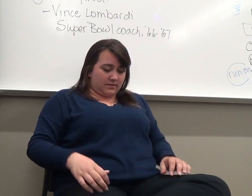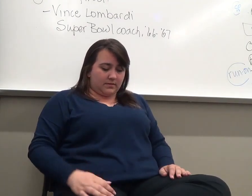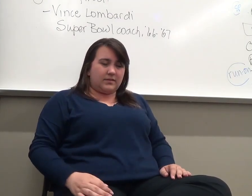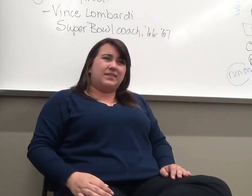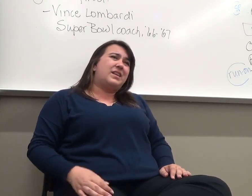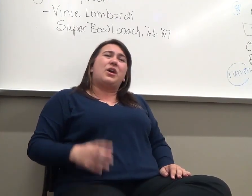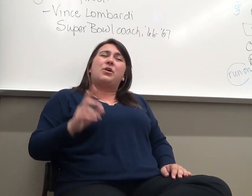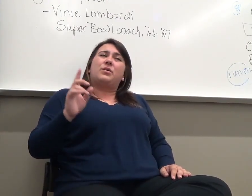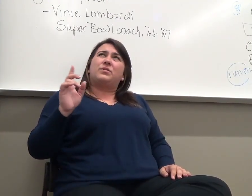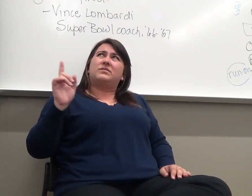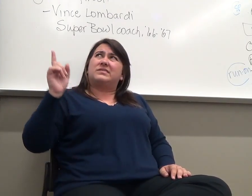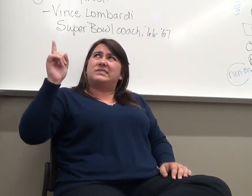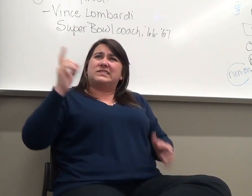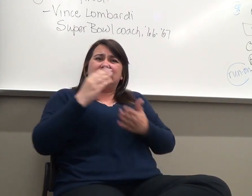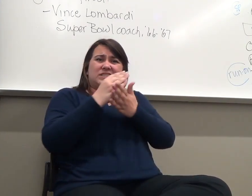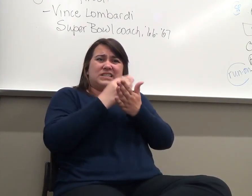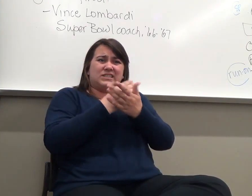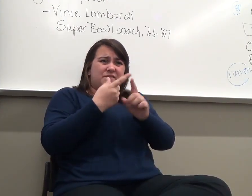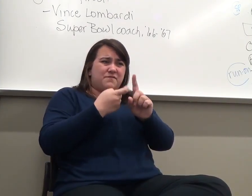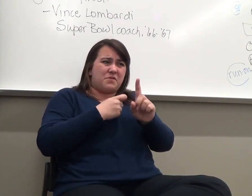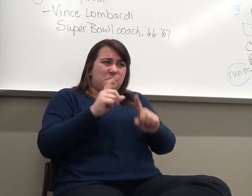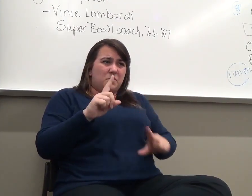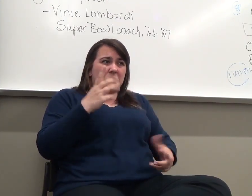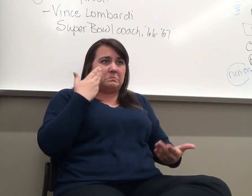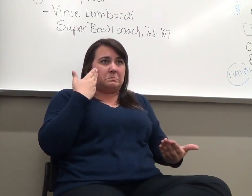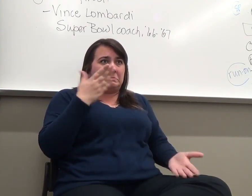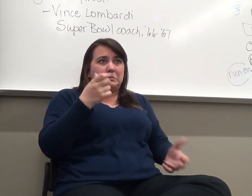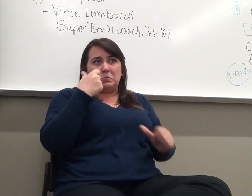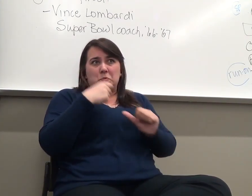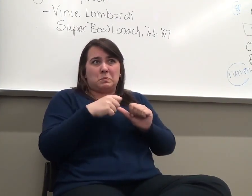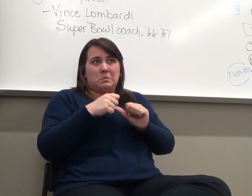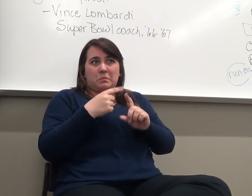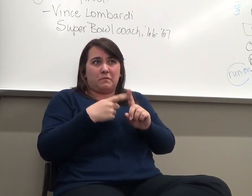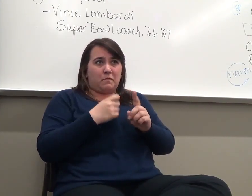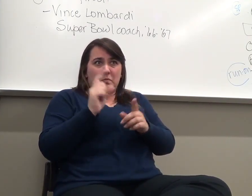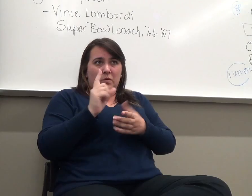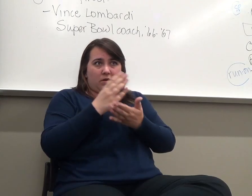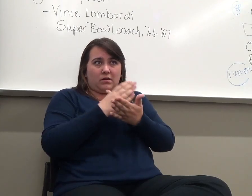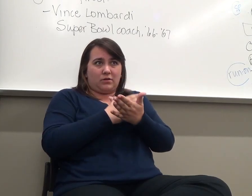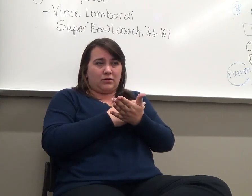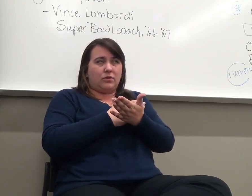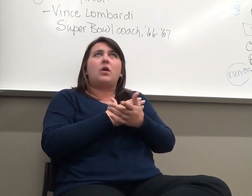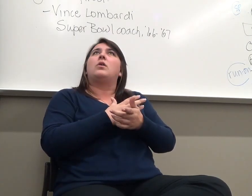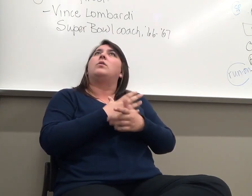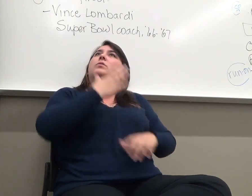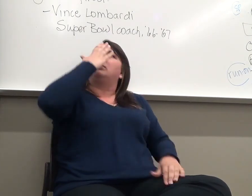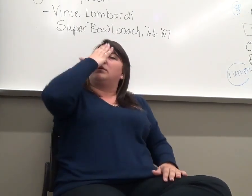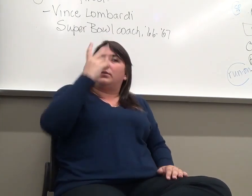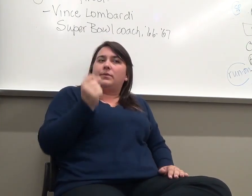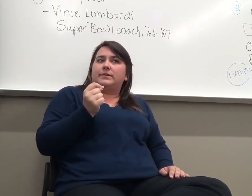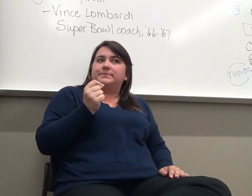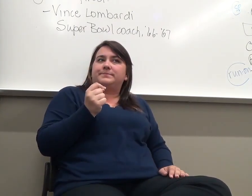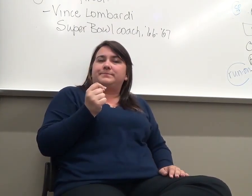reaction, especially at this point in the paper. This is one of the reasons I give you these worksheets. You might start working through and you think, I'm